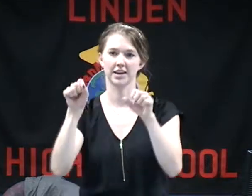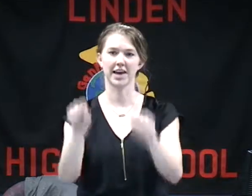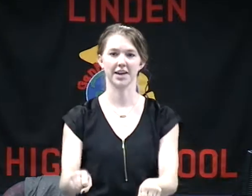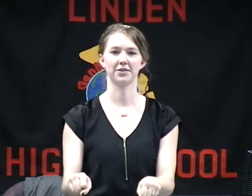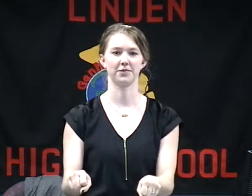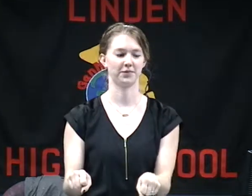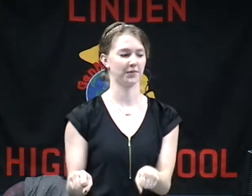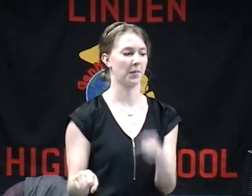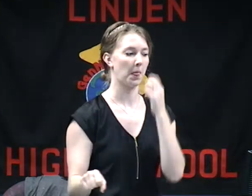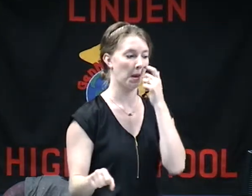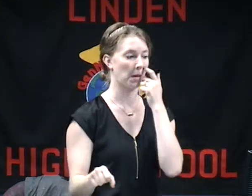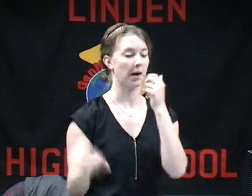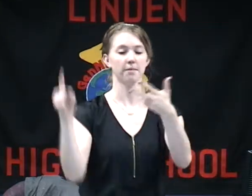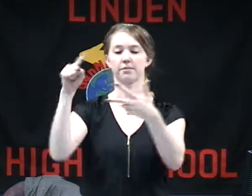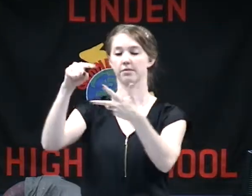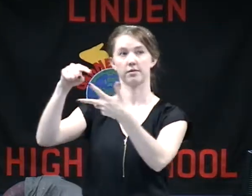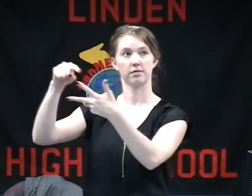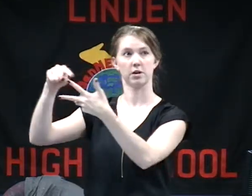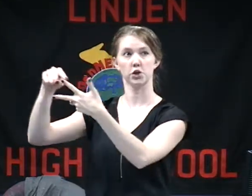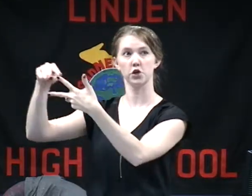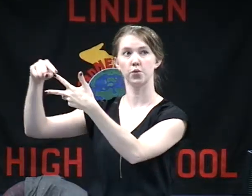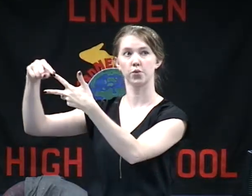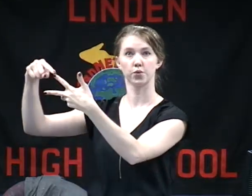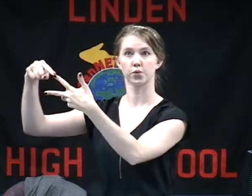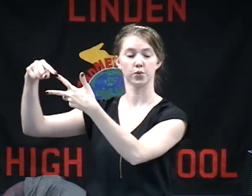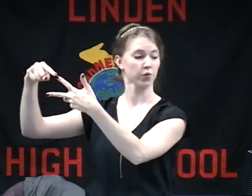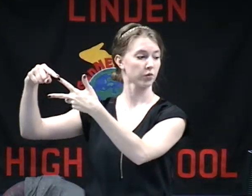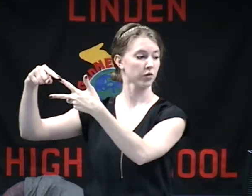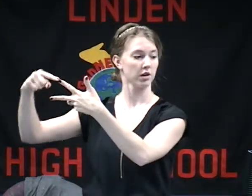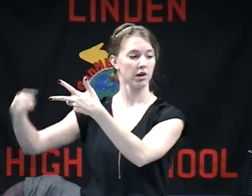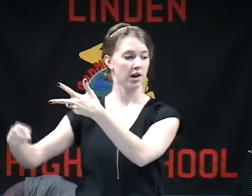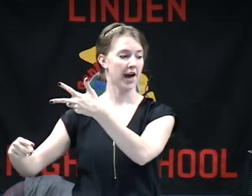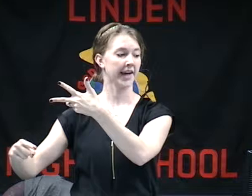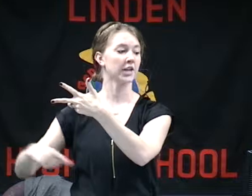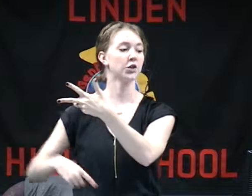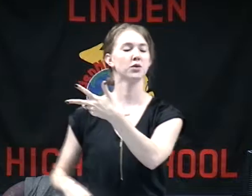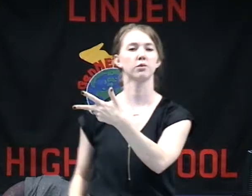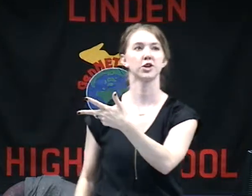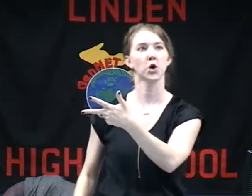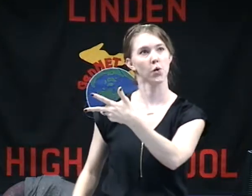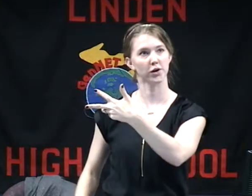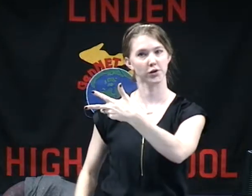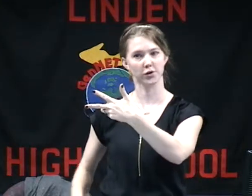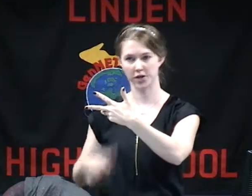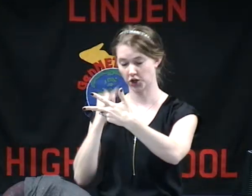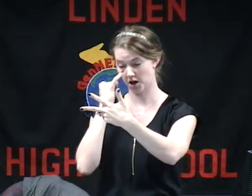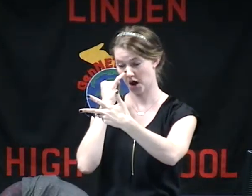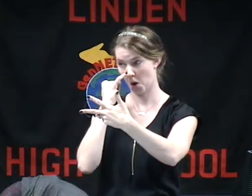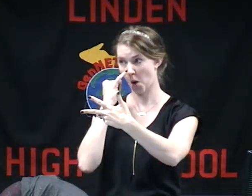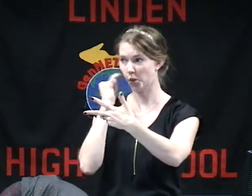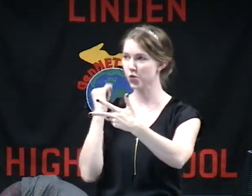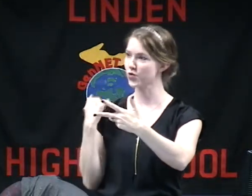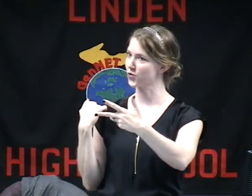Can. Okay. Number 2. I can use a rhetorical question.